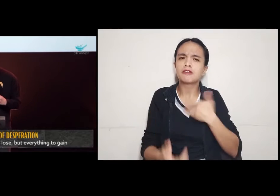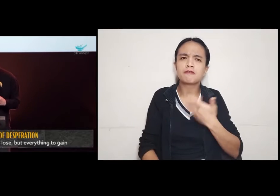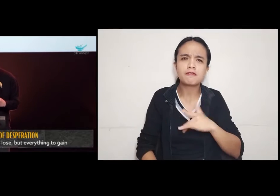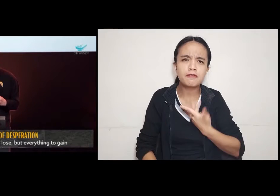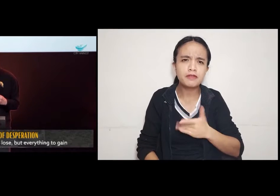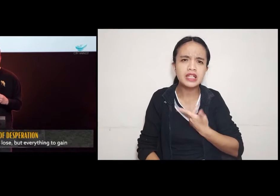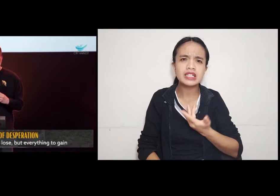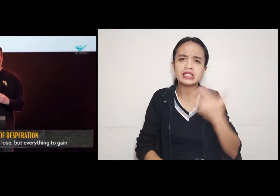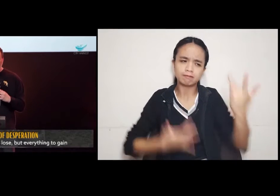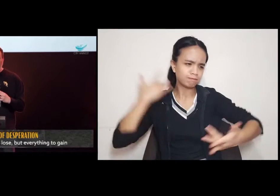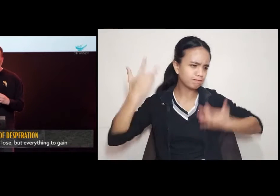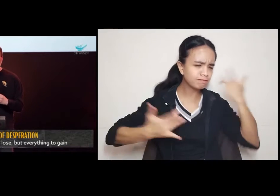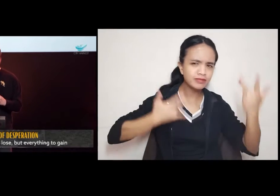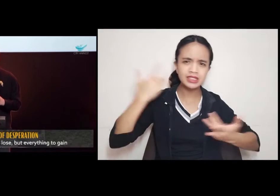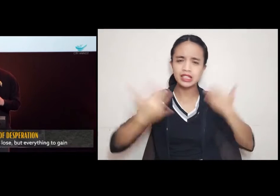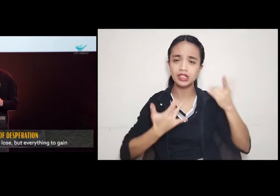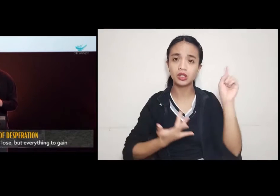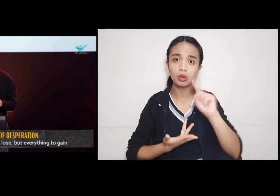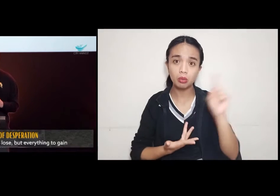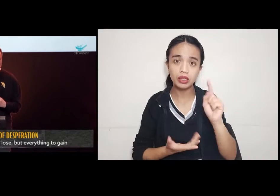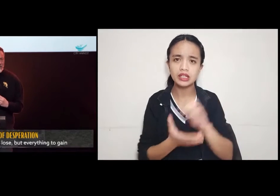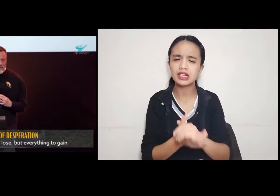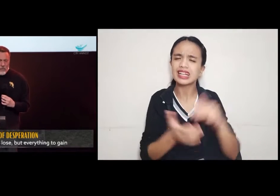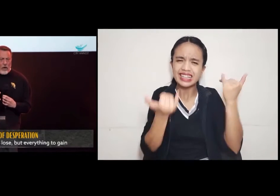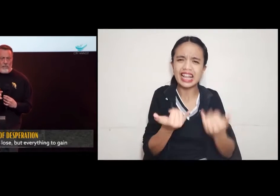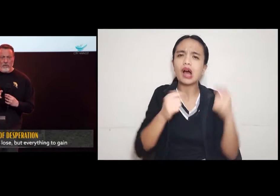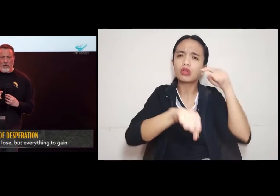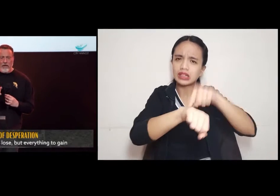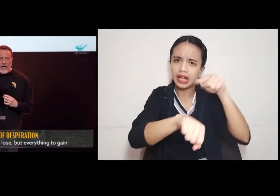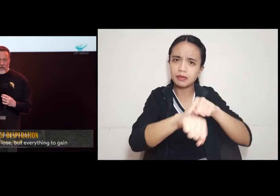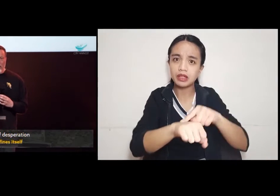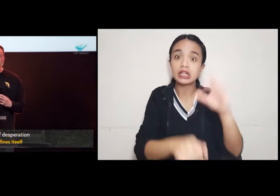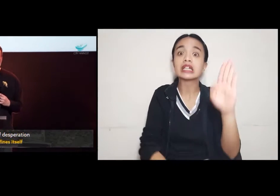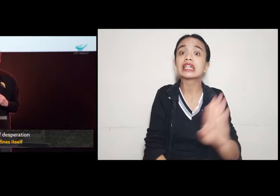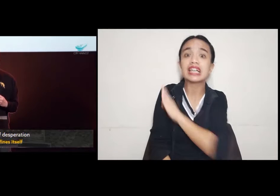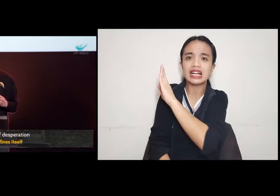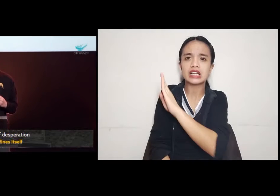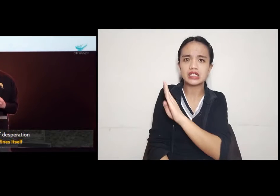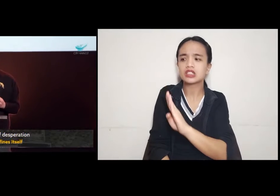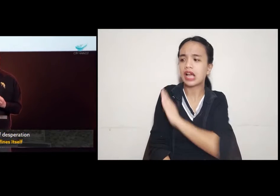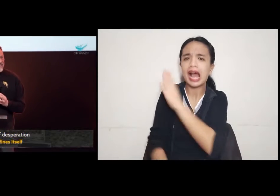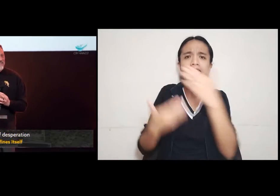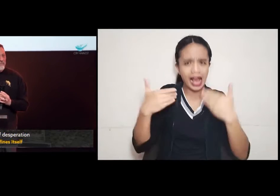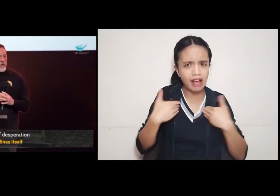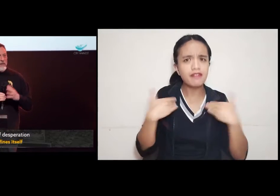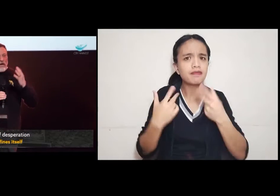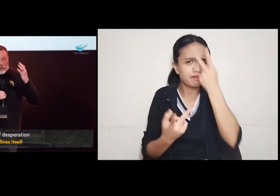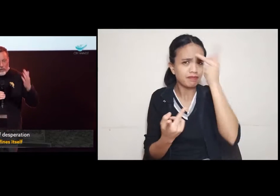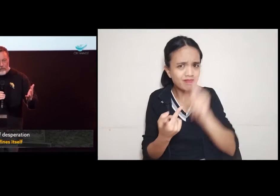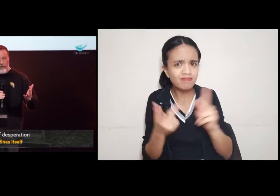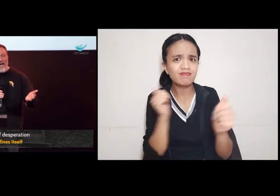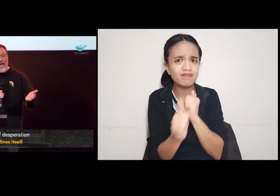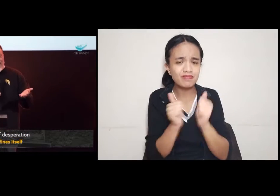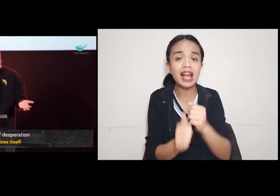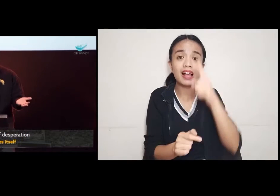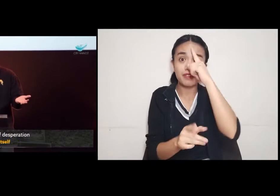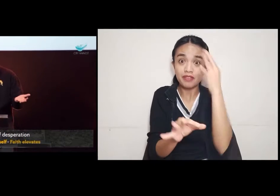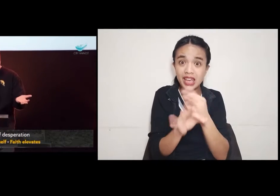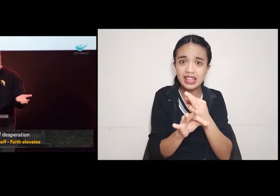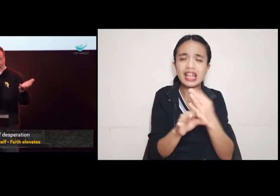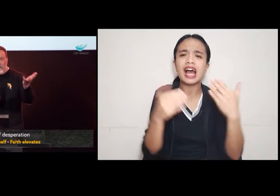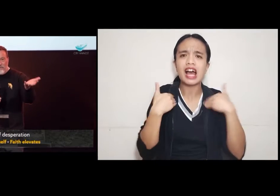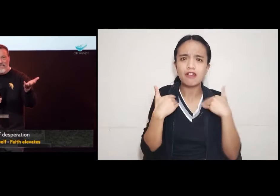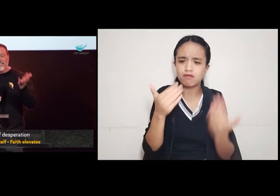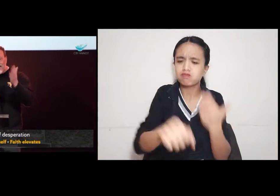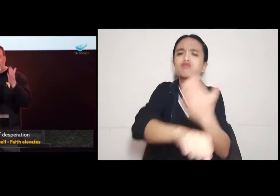sense of even excitement, knowing, this is the moment where courage defines itself. This is the moment where faith